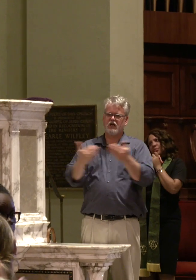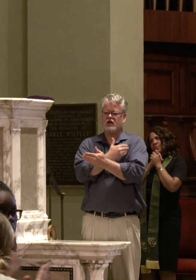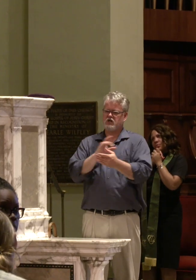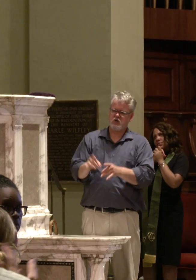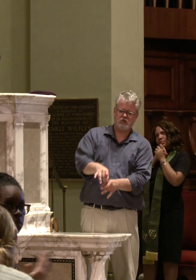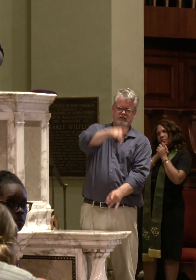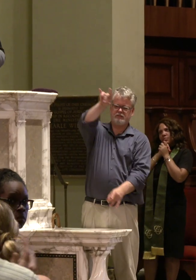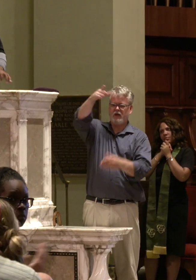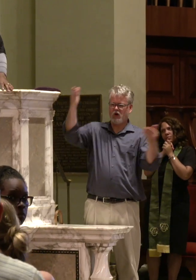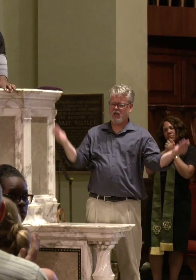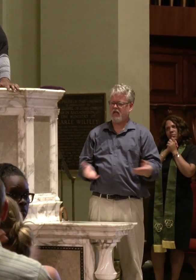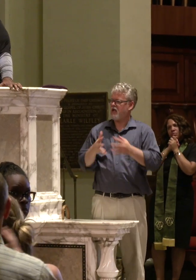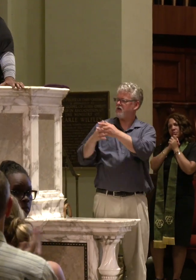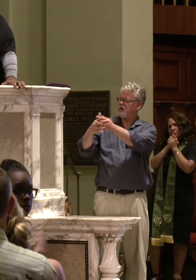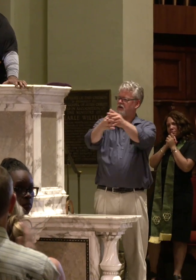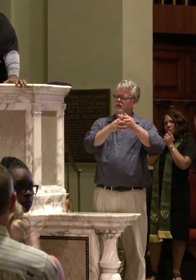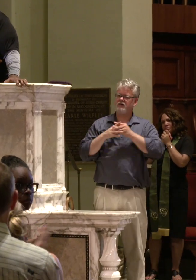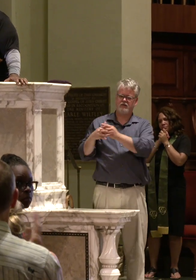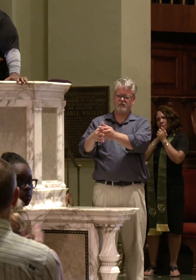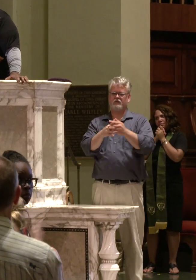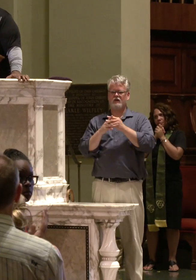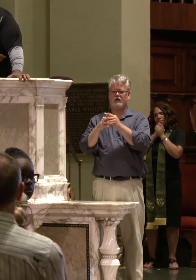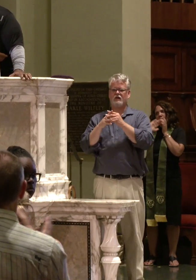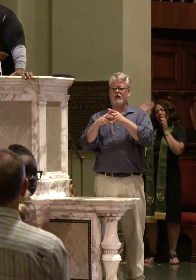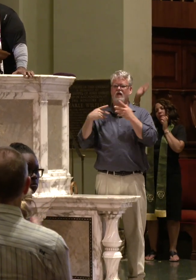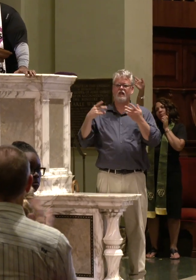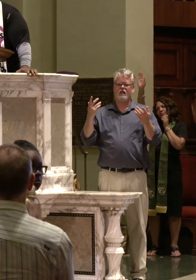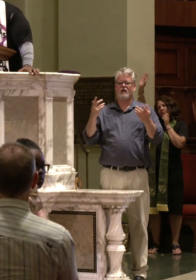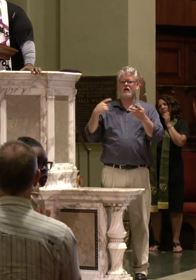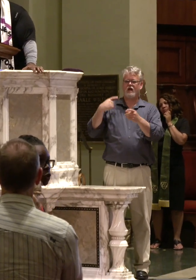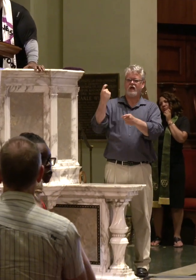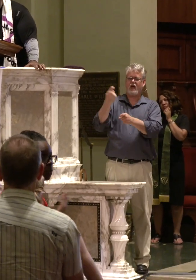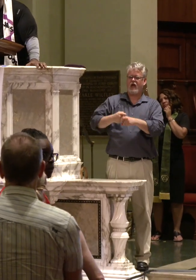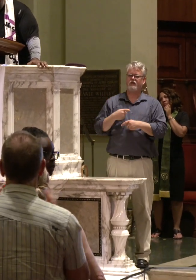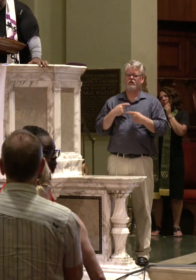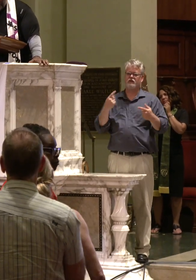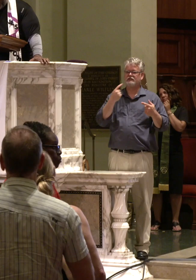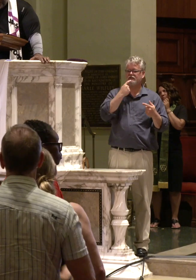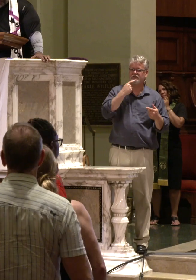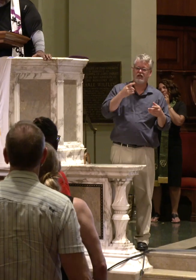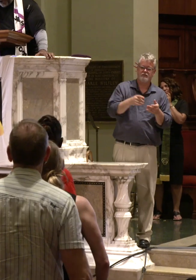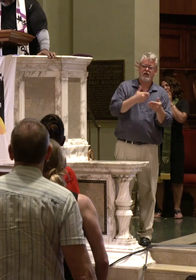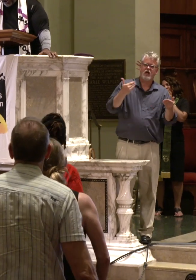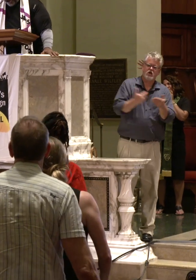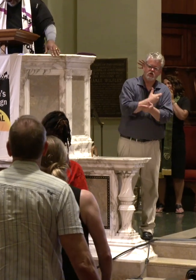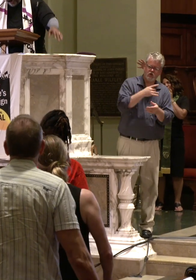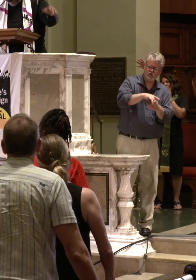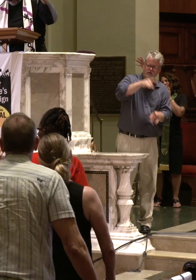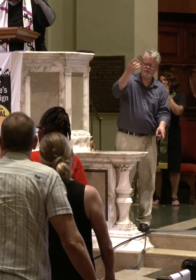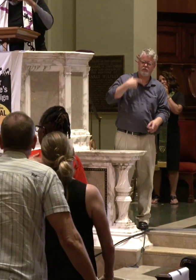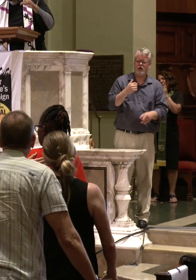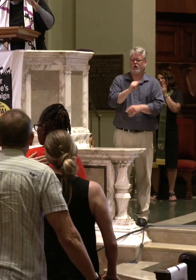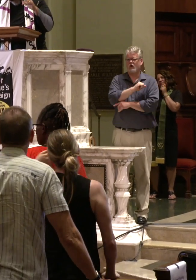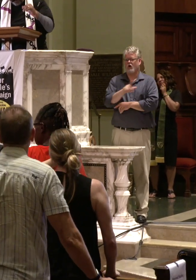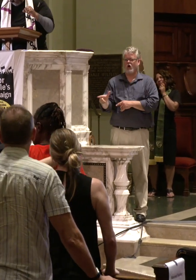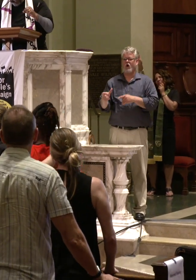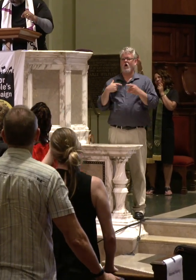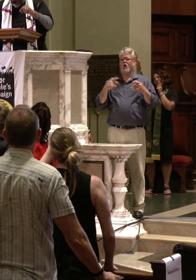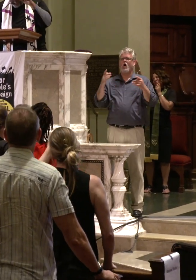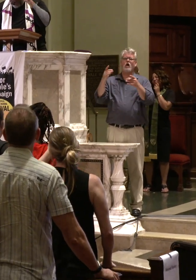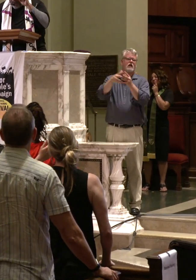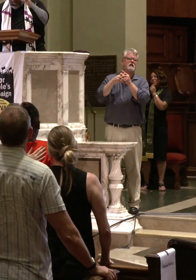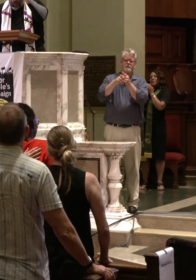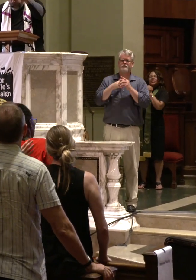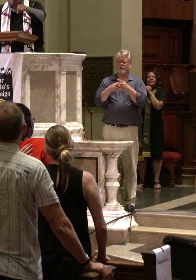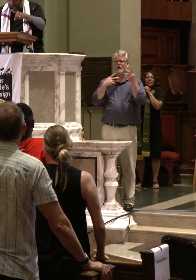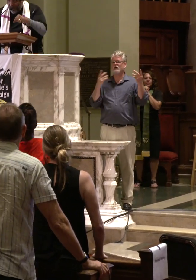spirit in America. Touch your neighbor and say, new spirit, new spirit. We need a new spirit all over America.